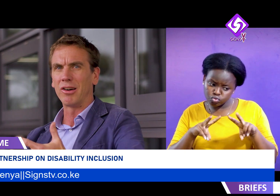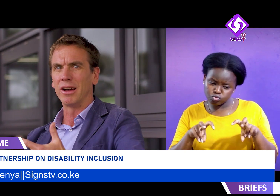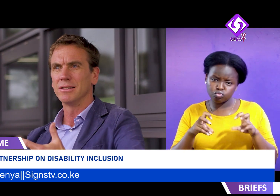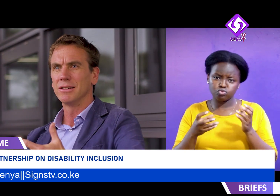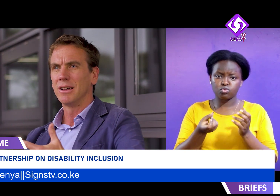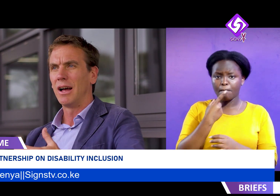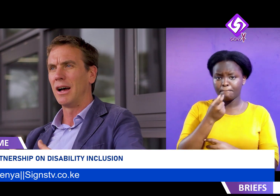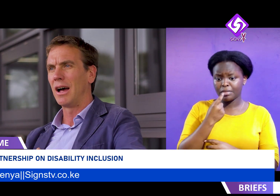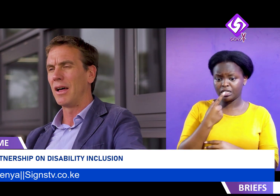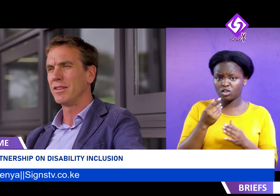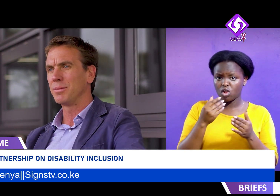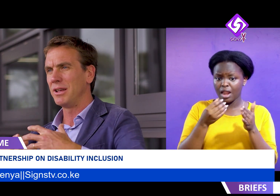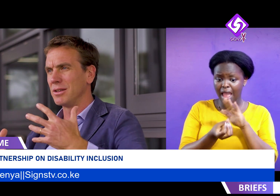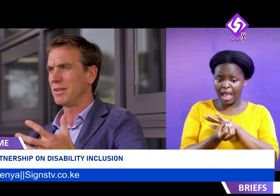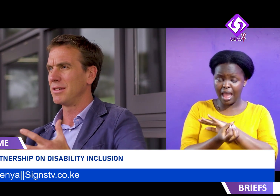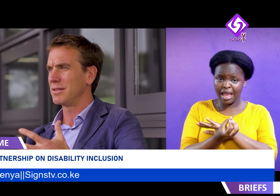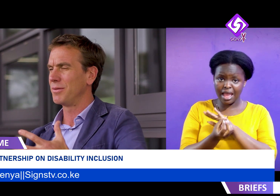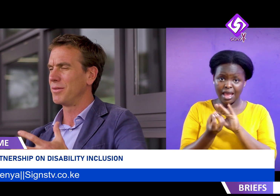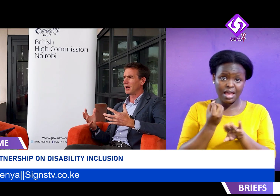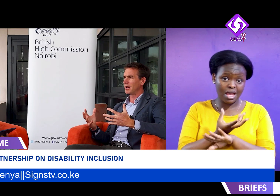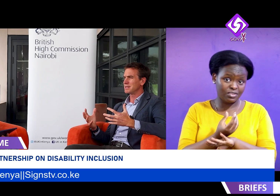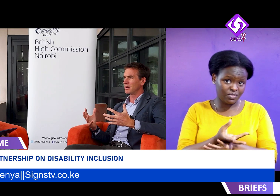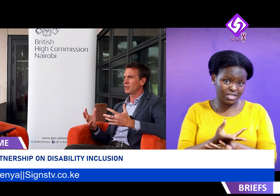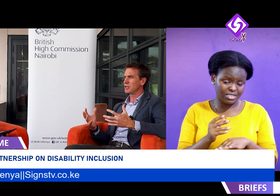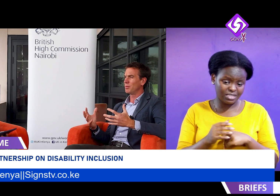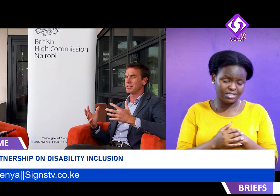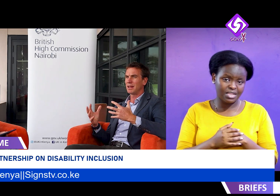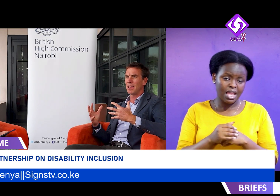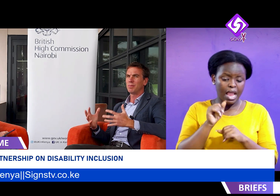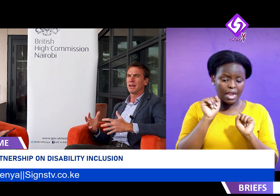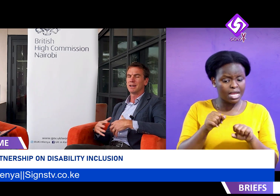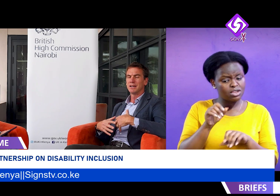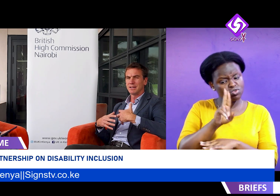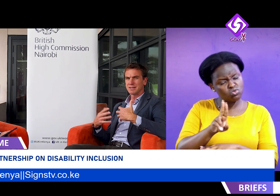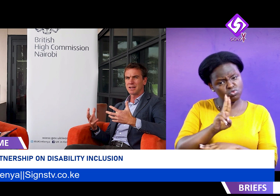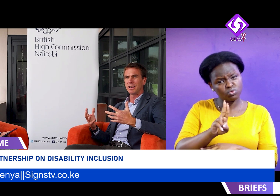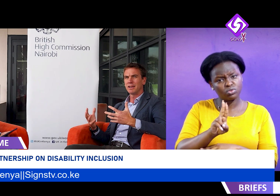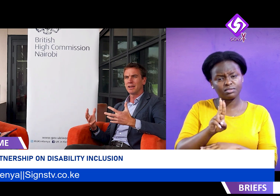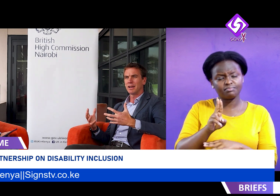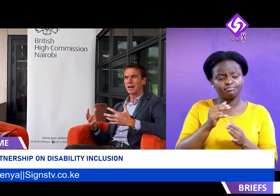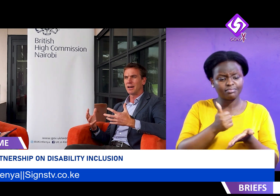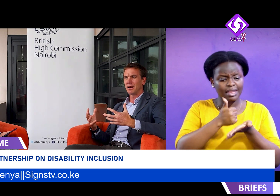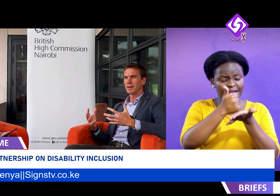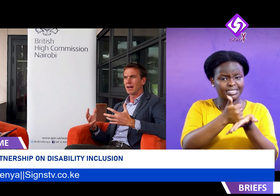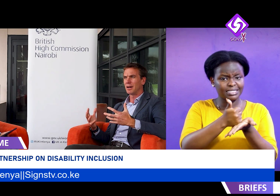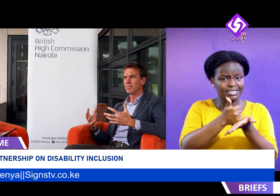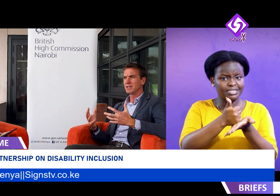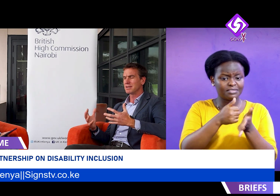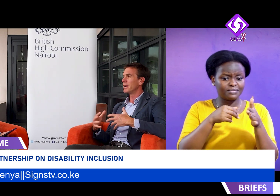language barrier, and this piece of assistive technology was in enabling sign